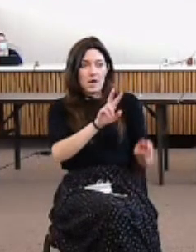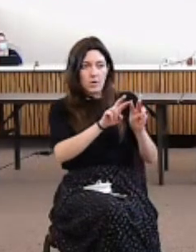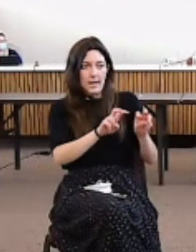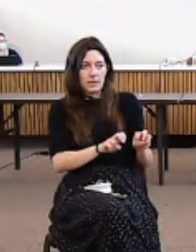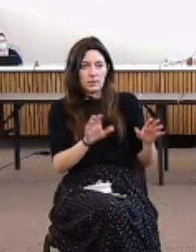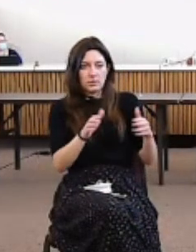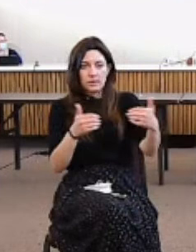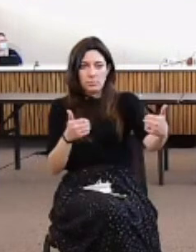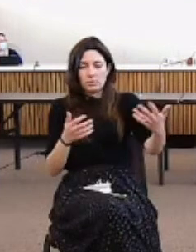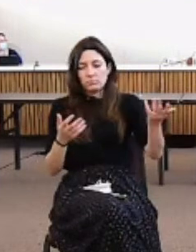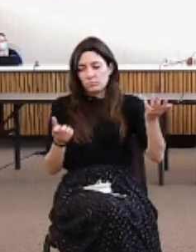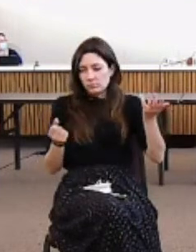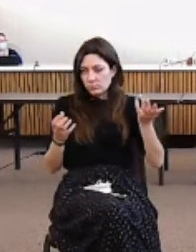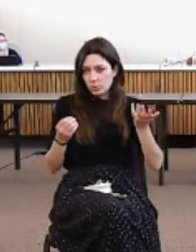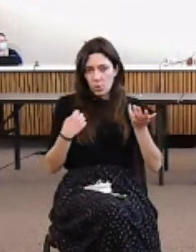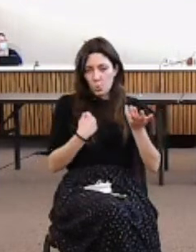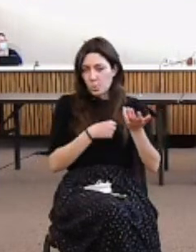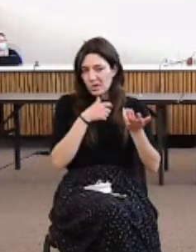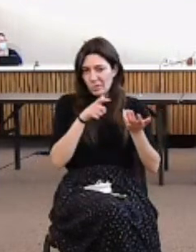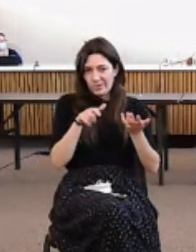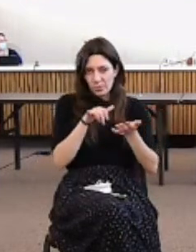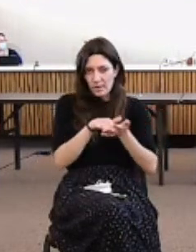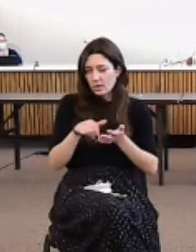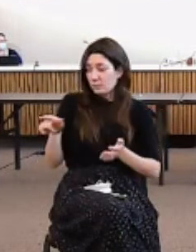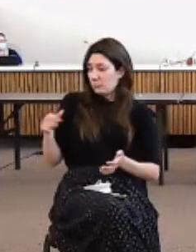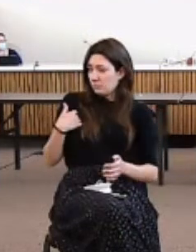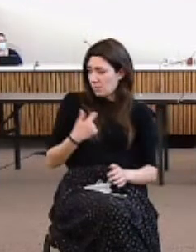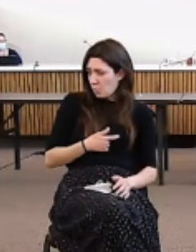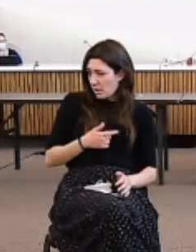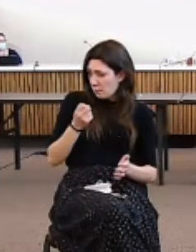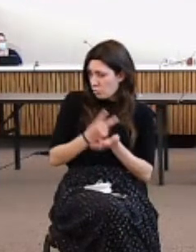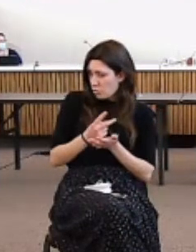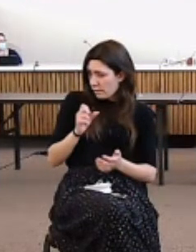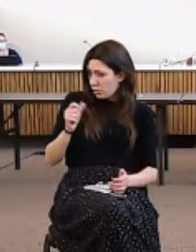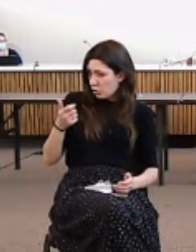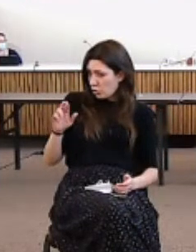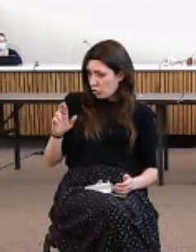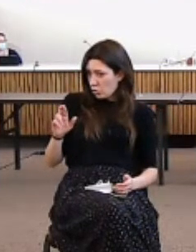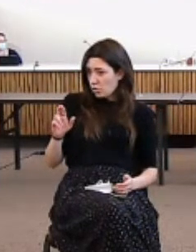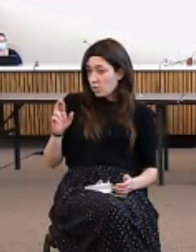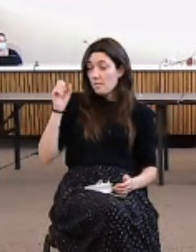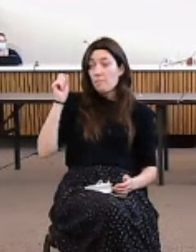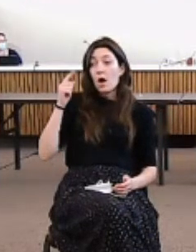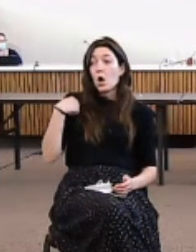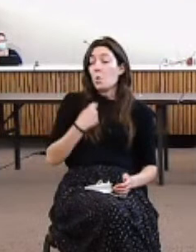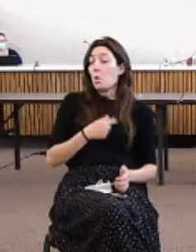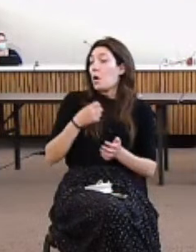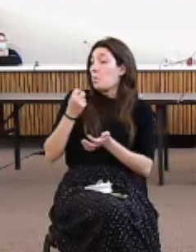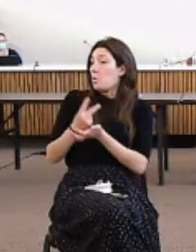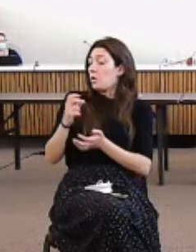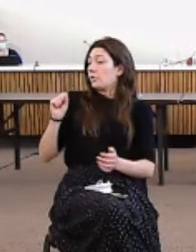one review. Okay, so we're approving the seeker, and the Correct. idea is to approve the seeker tonight.